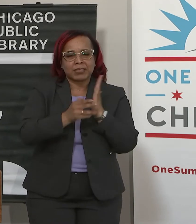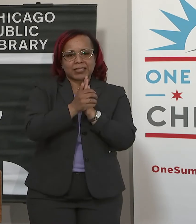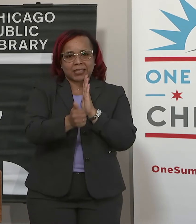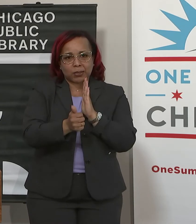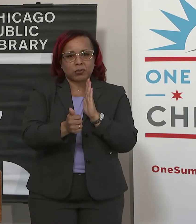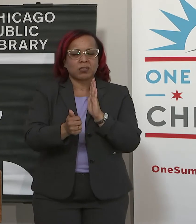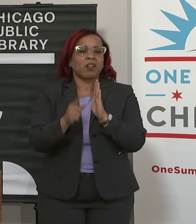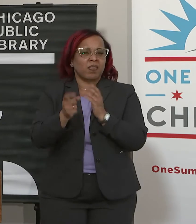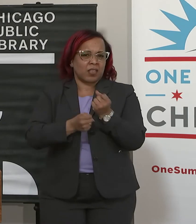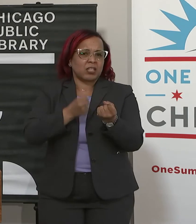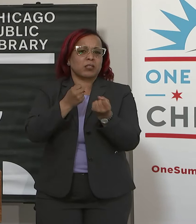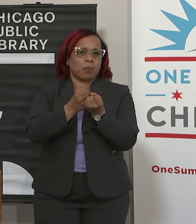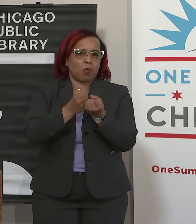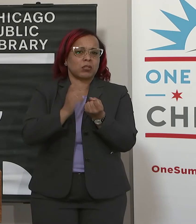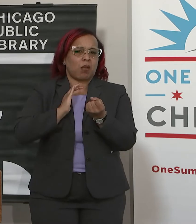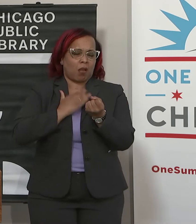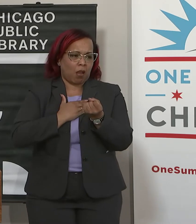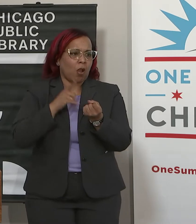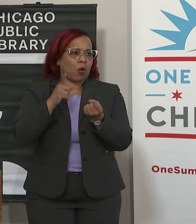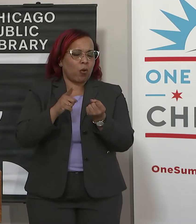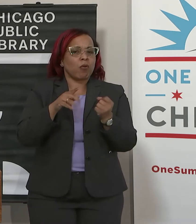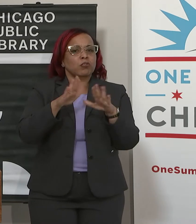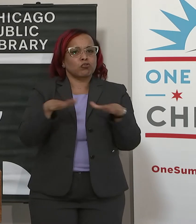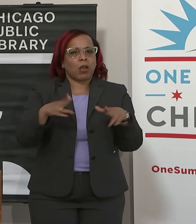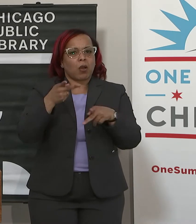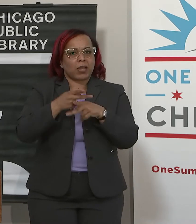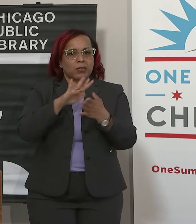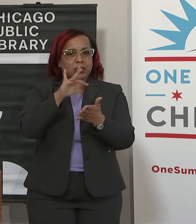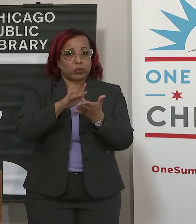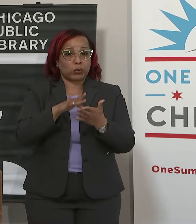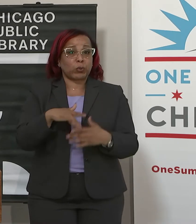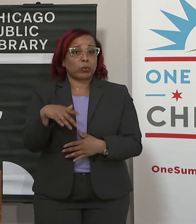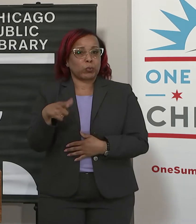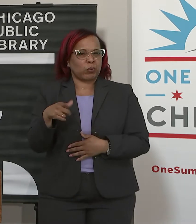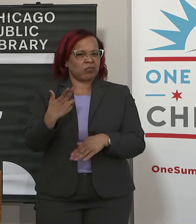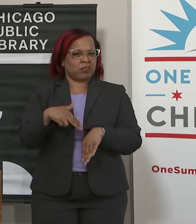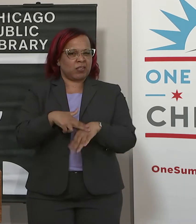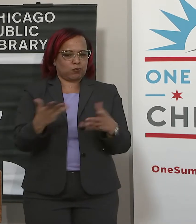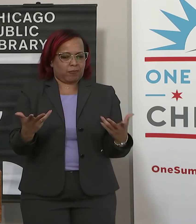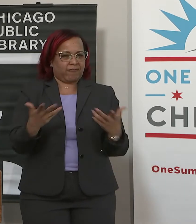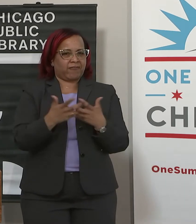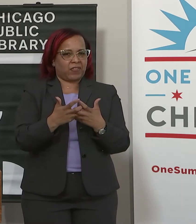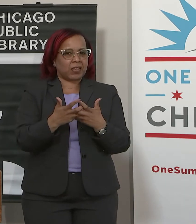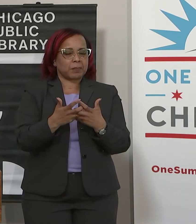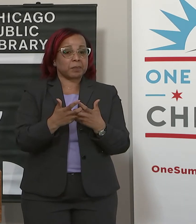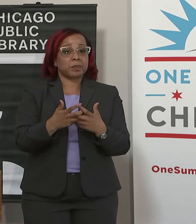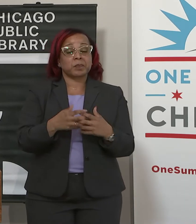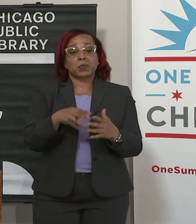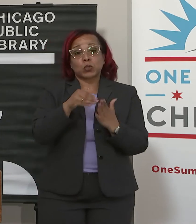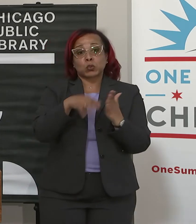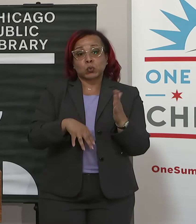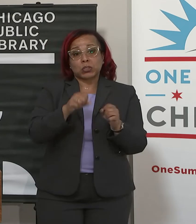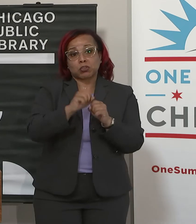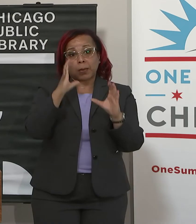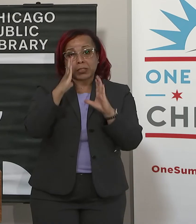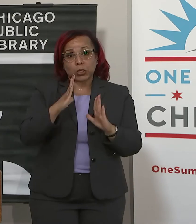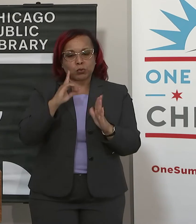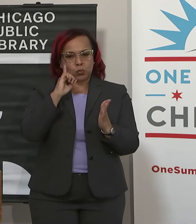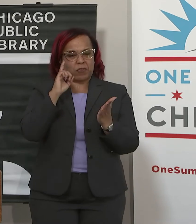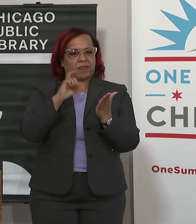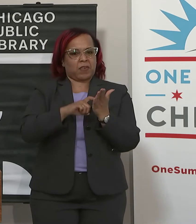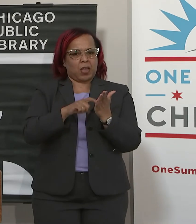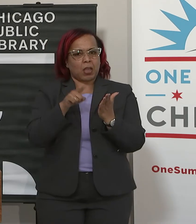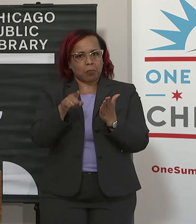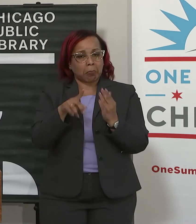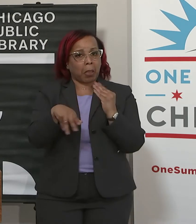so support our co-located child care center. It's such a natural fit. Students and job seekers will find